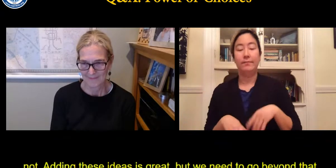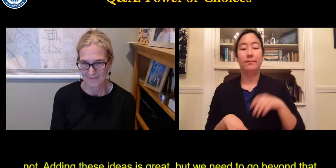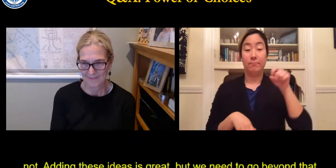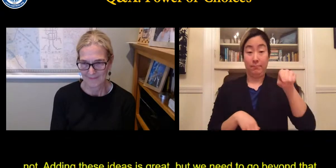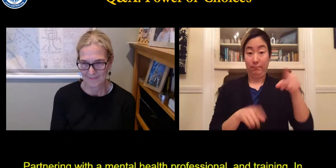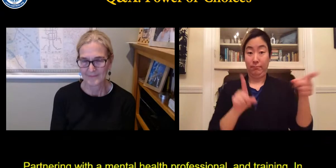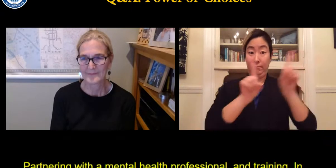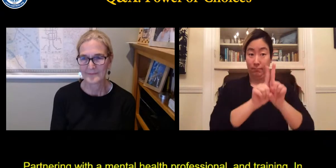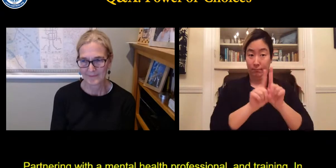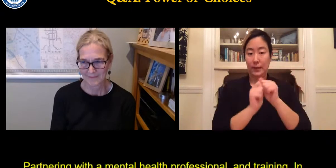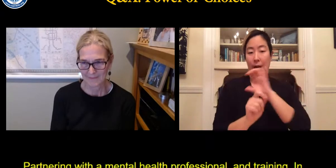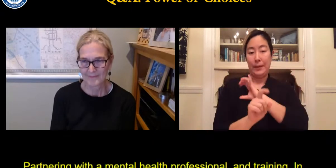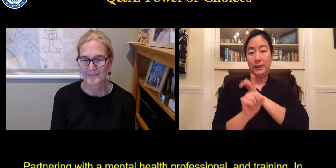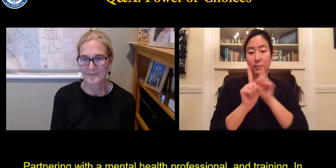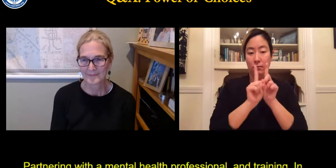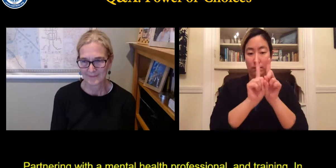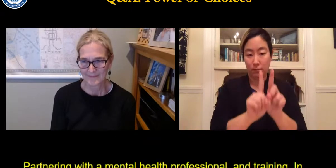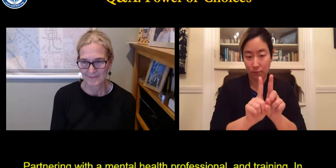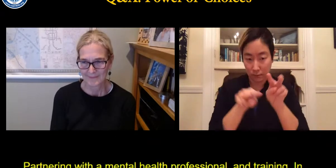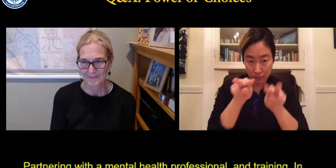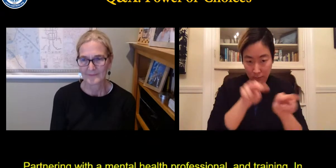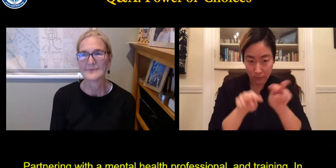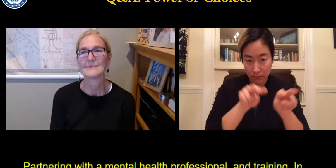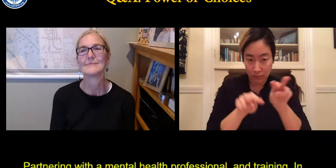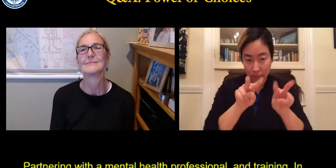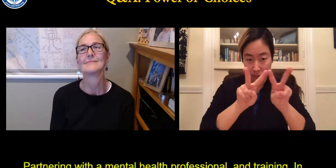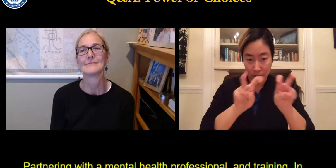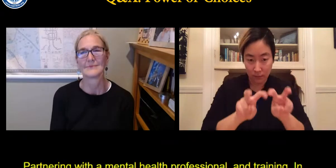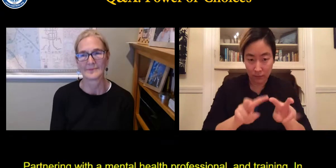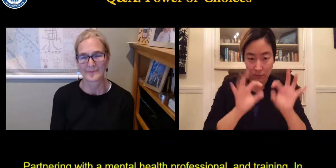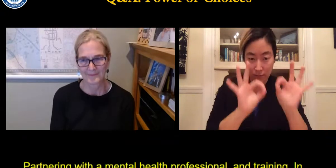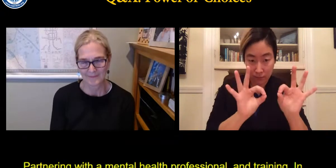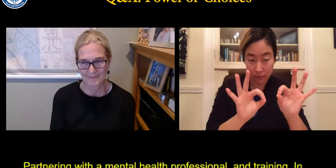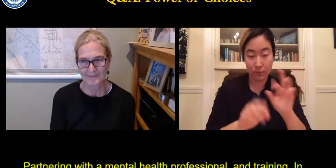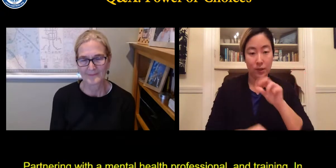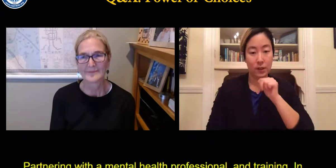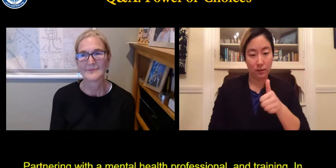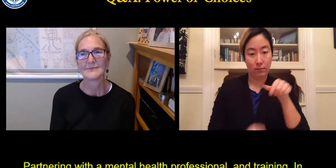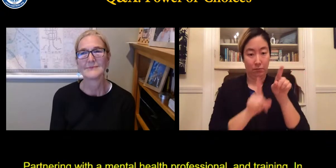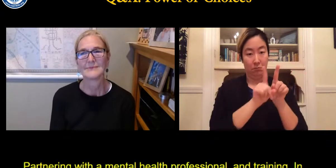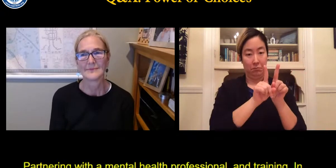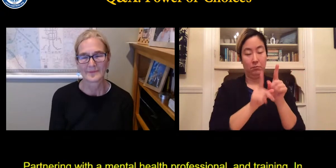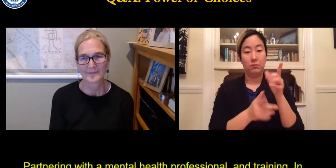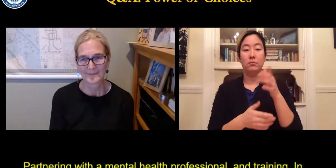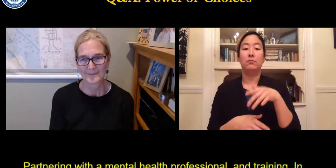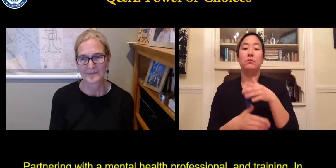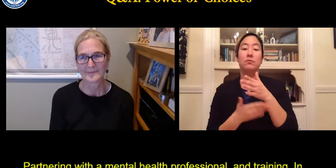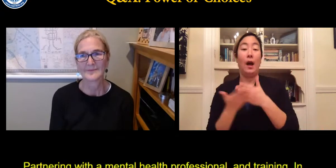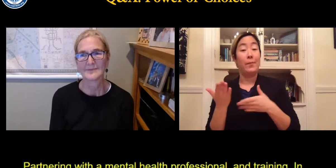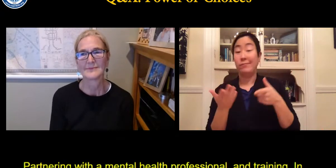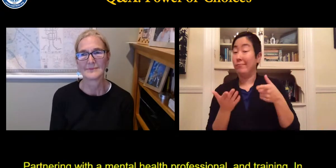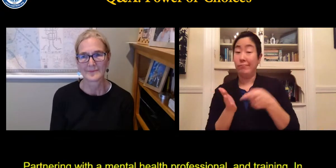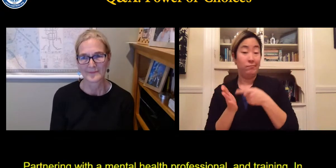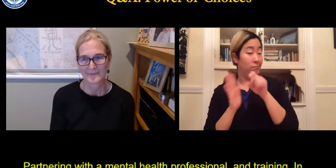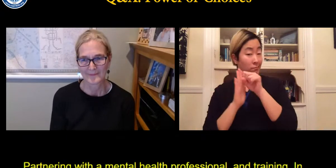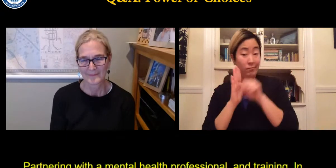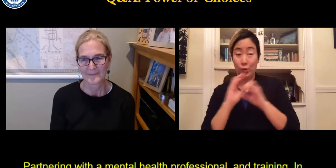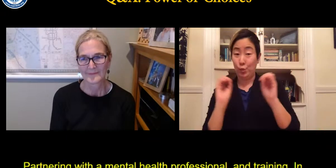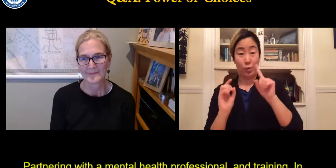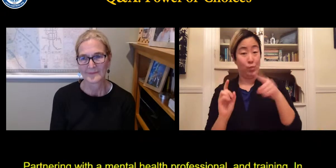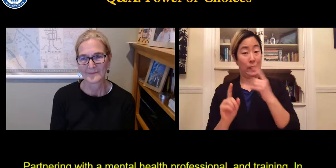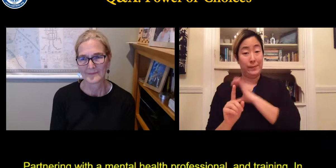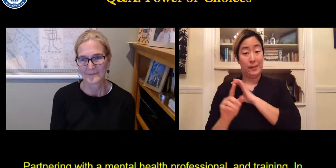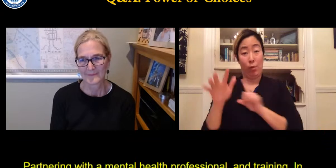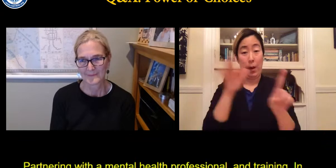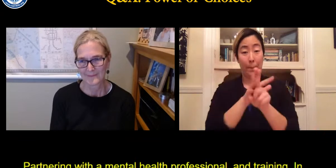California. In Massachusetts, we have PES, Psychiatric Emergency Services. That is a person that is